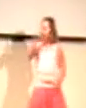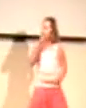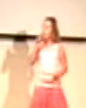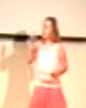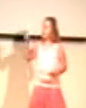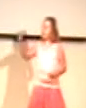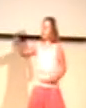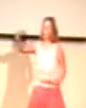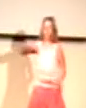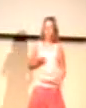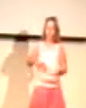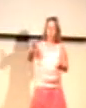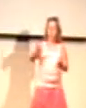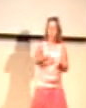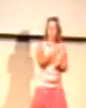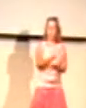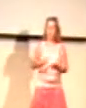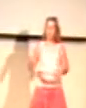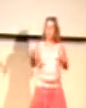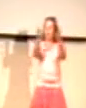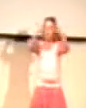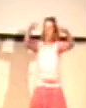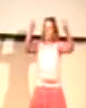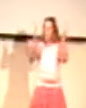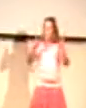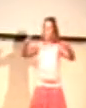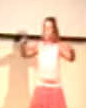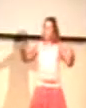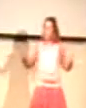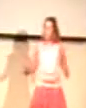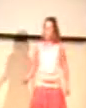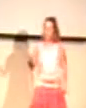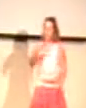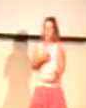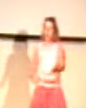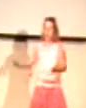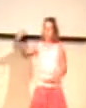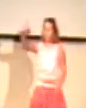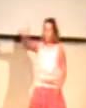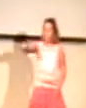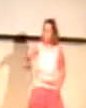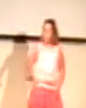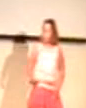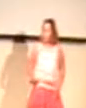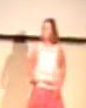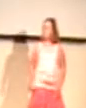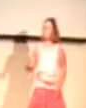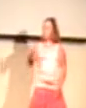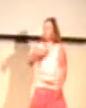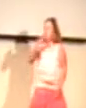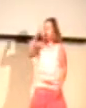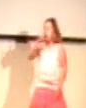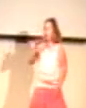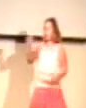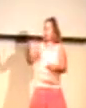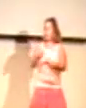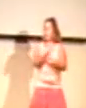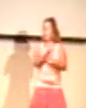I need you There's a ball at the castle And I've been riding And I need to